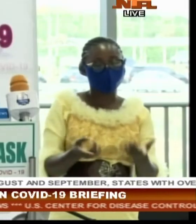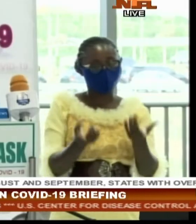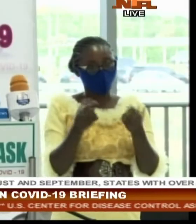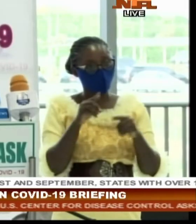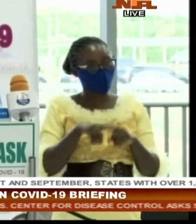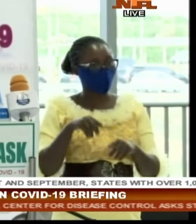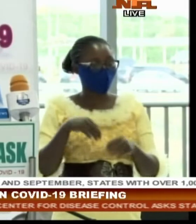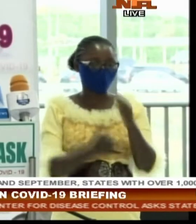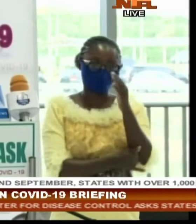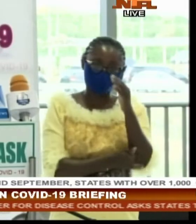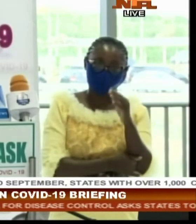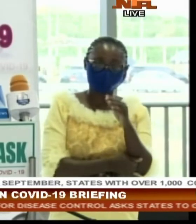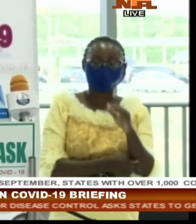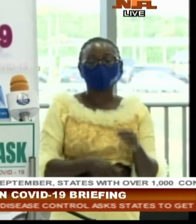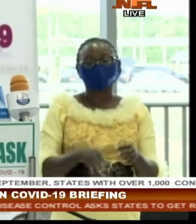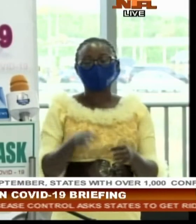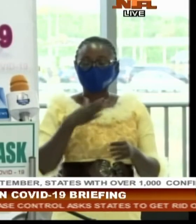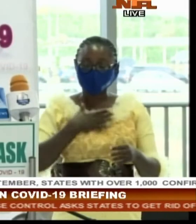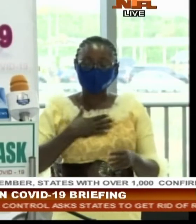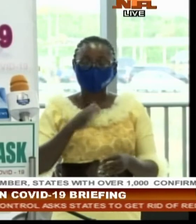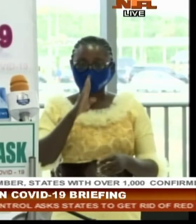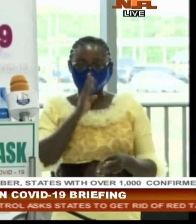other words, take responsibility.